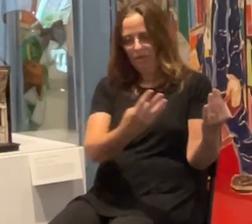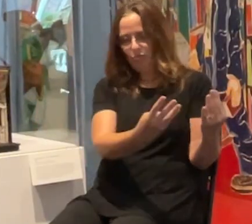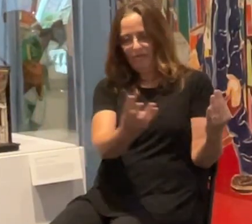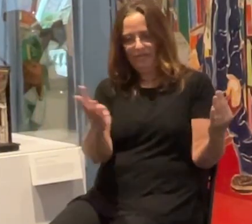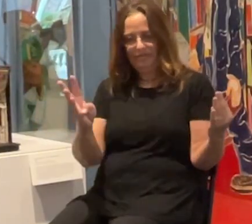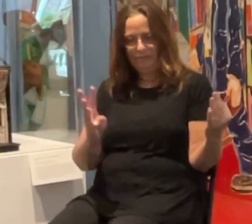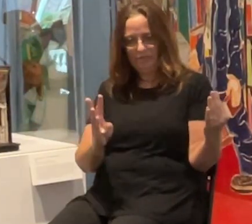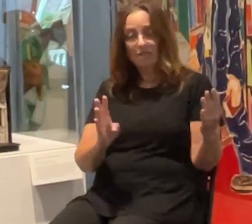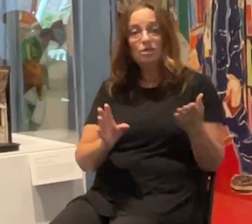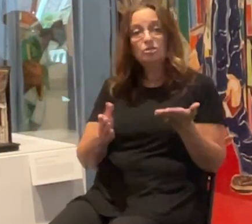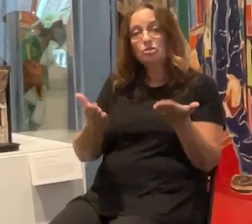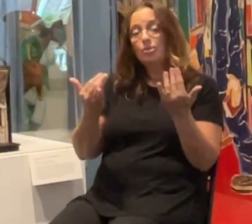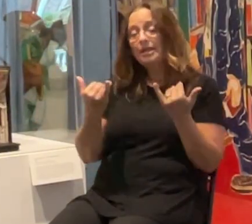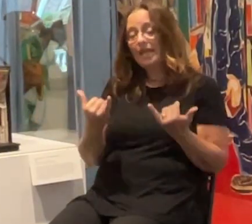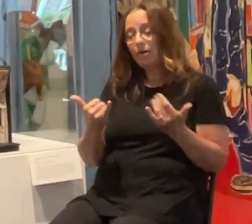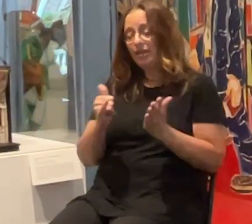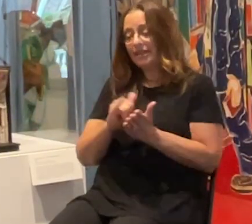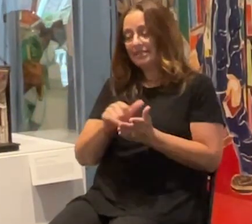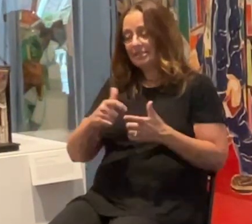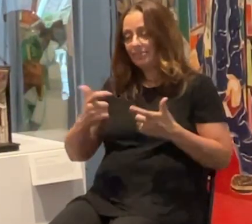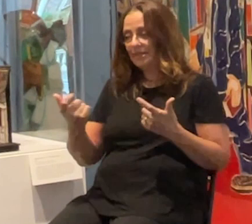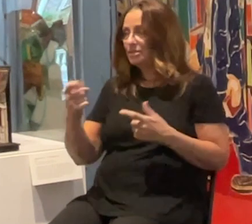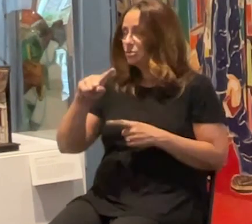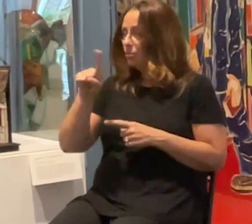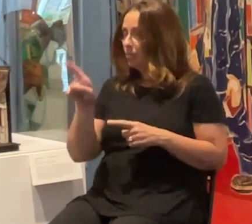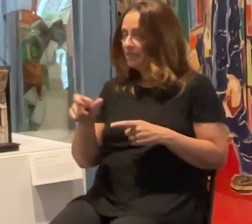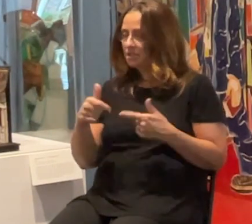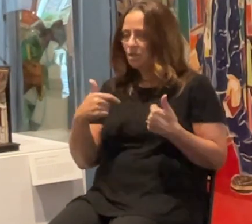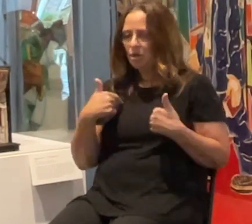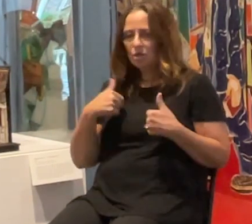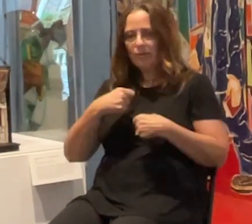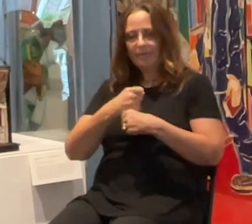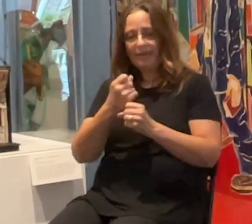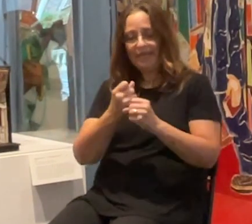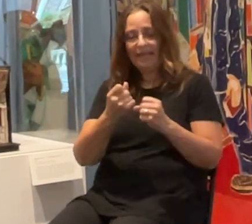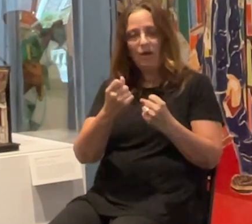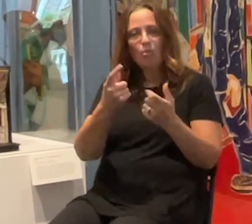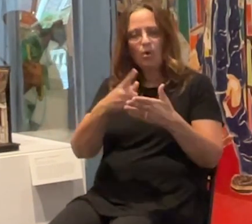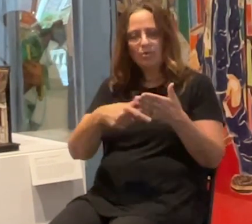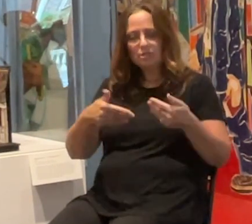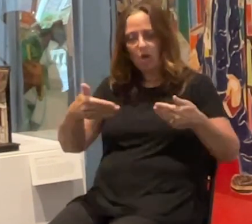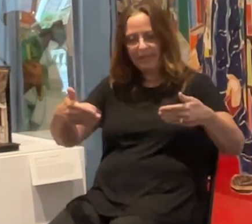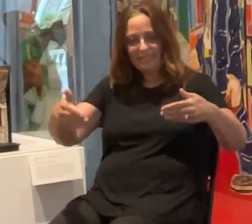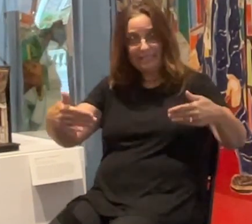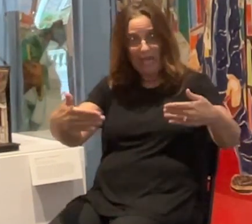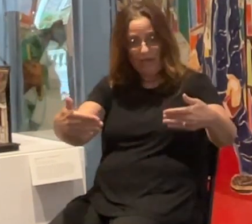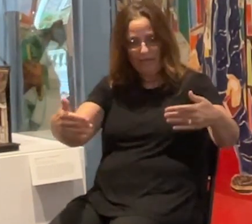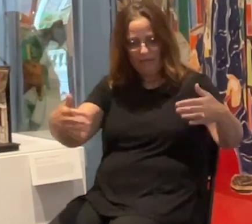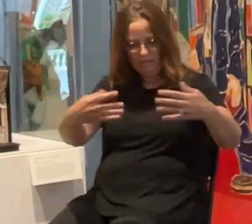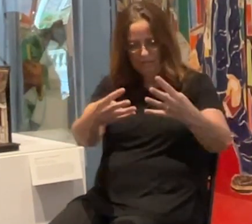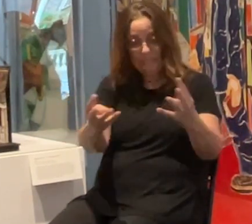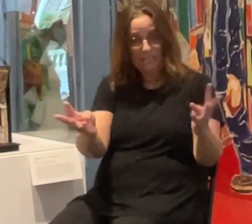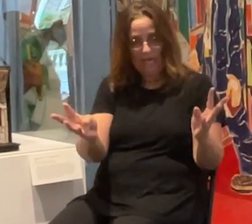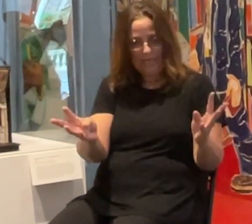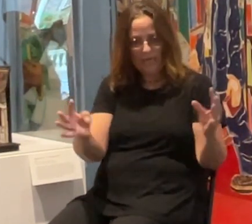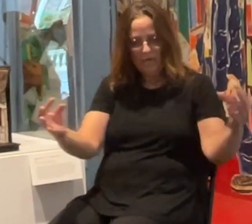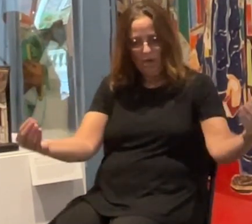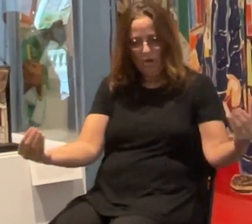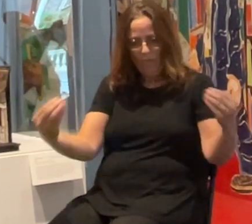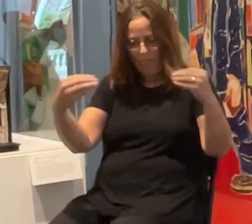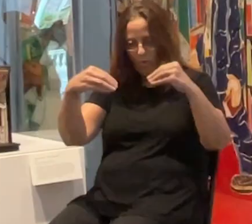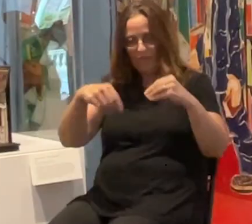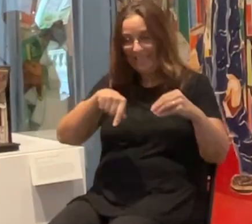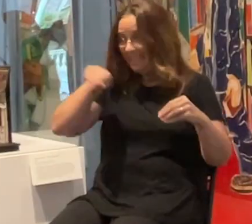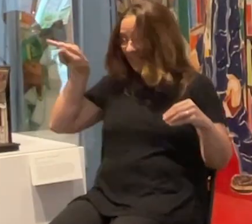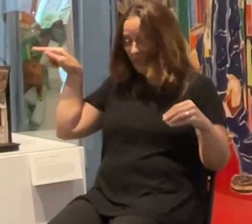was the biggest question we had, is could we make that central and have it feel right? Yeah, I mean,